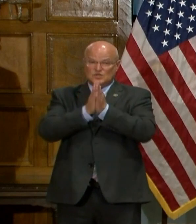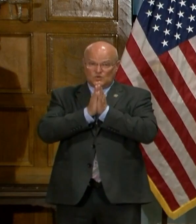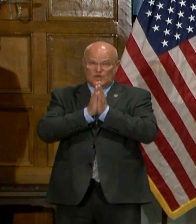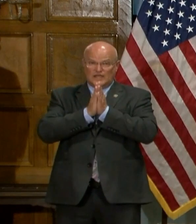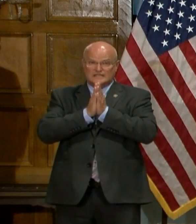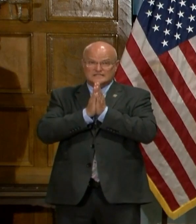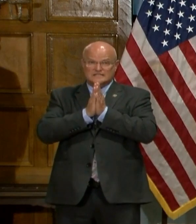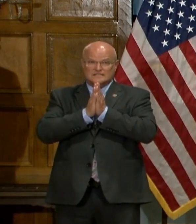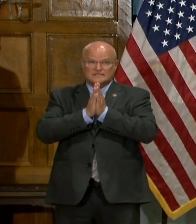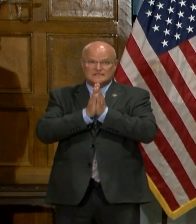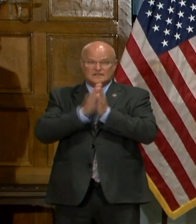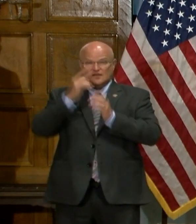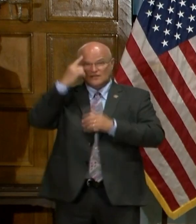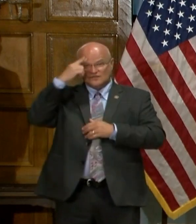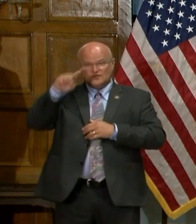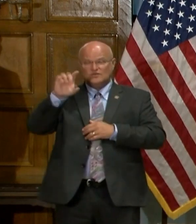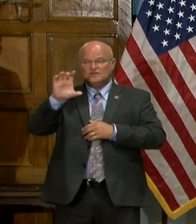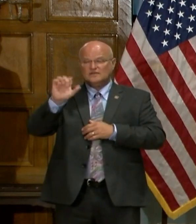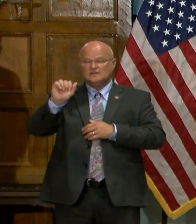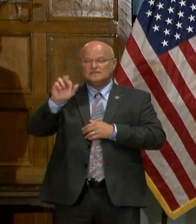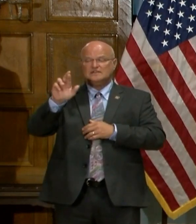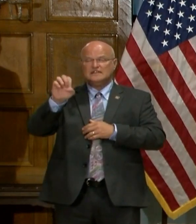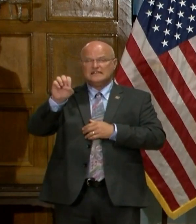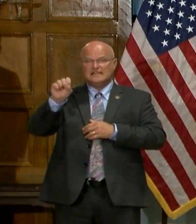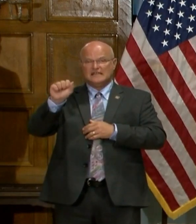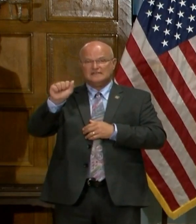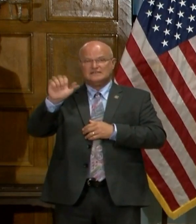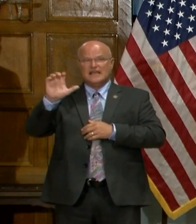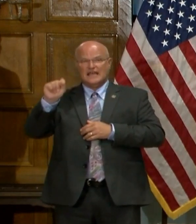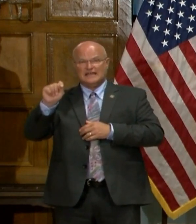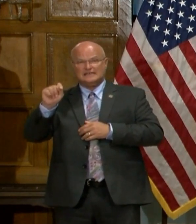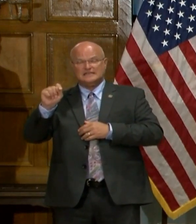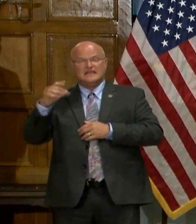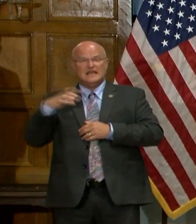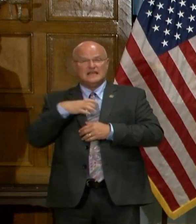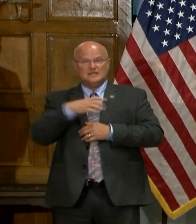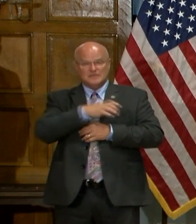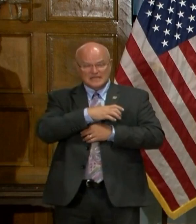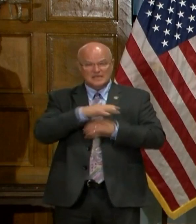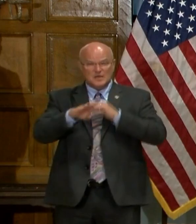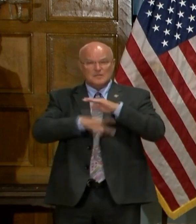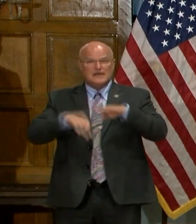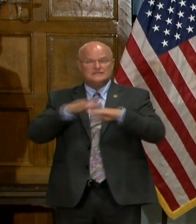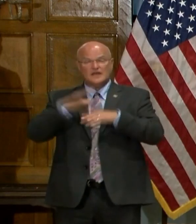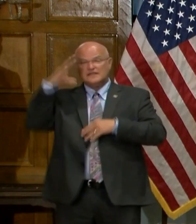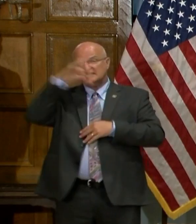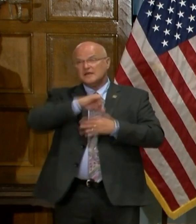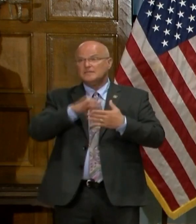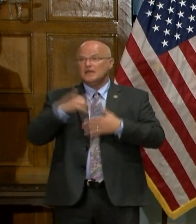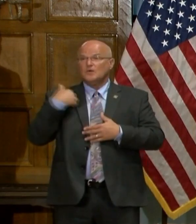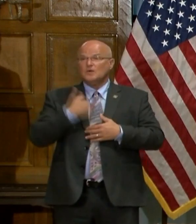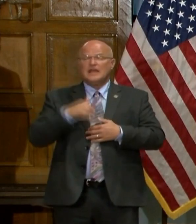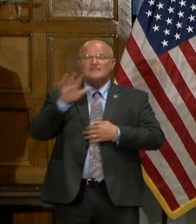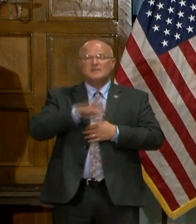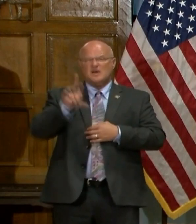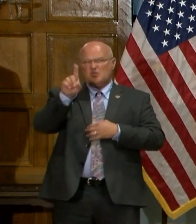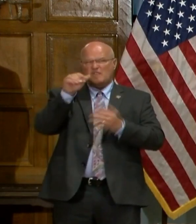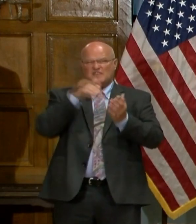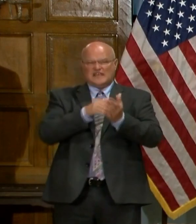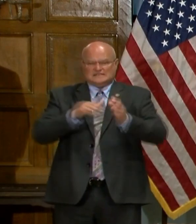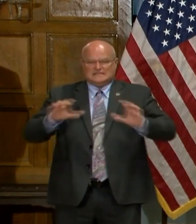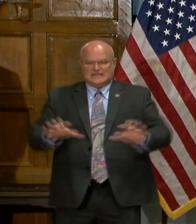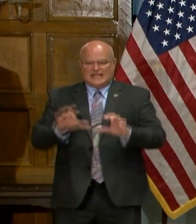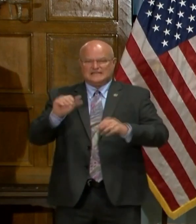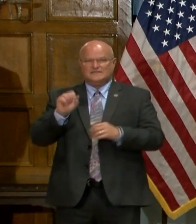request to the CARES Act Steering Committee was based on the assumption that we would have about 1,000